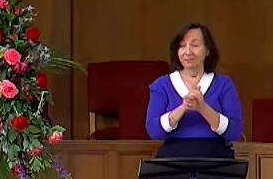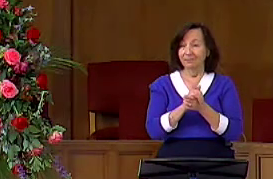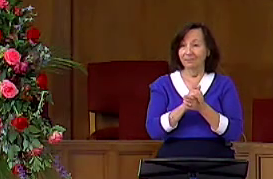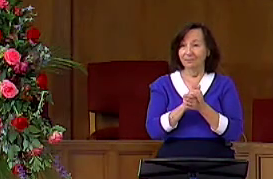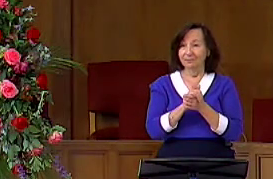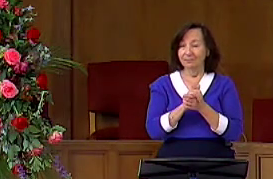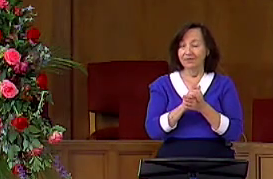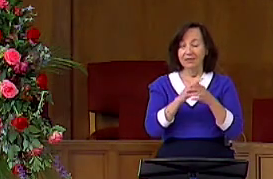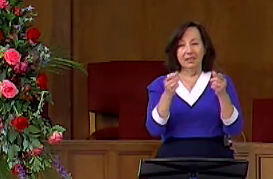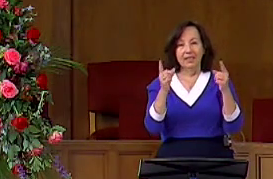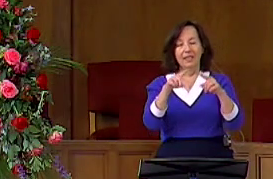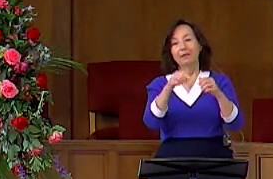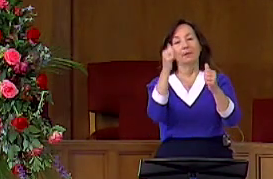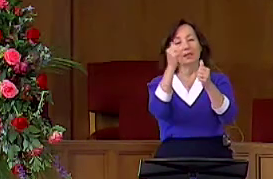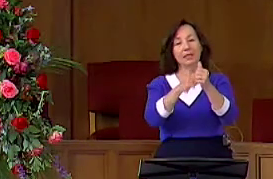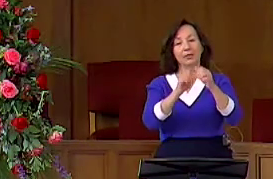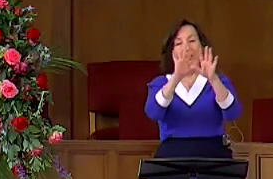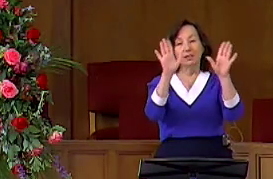It happens every Sunday, right?